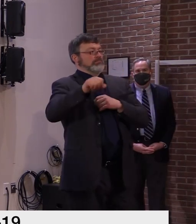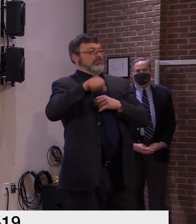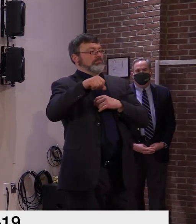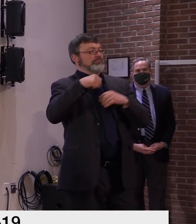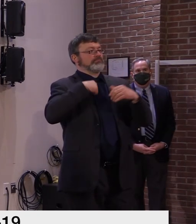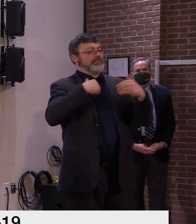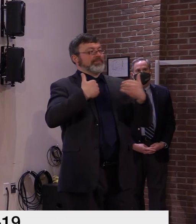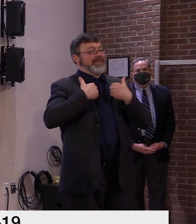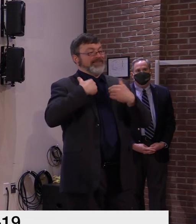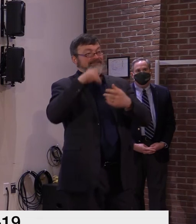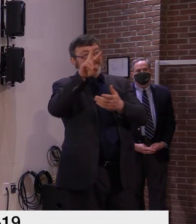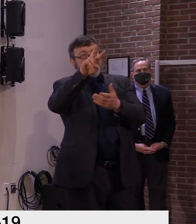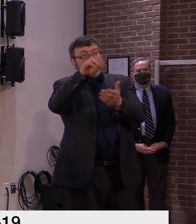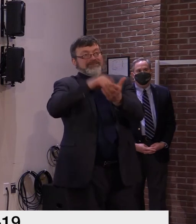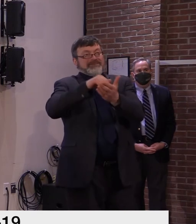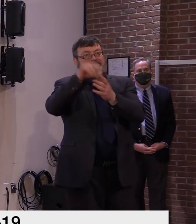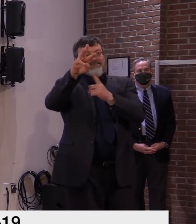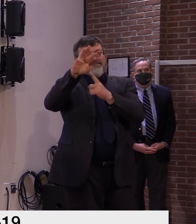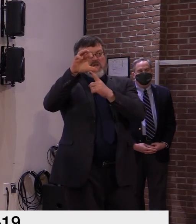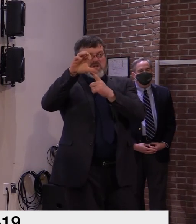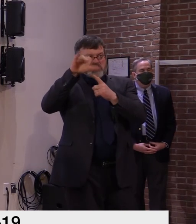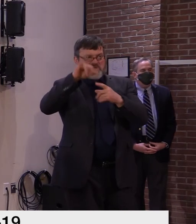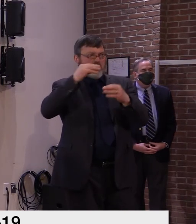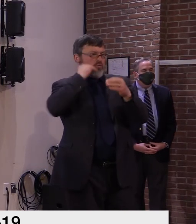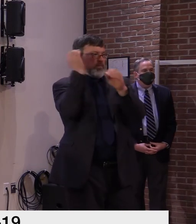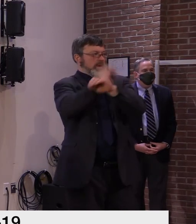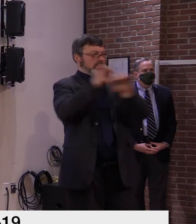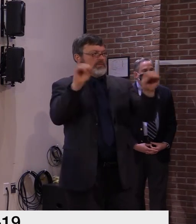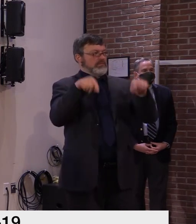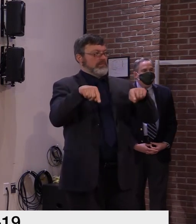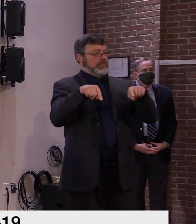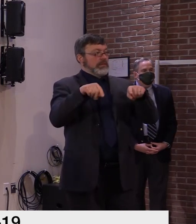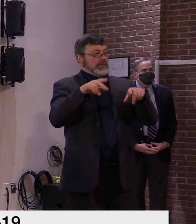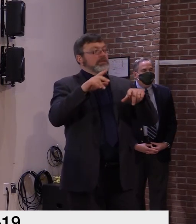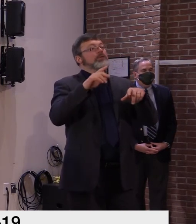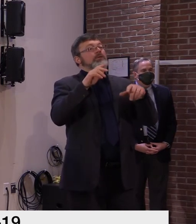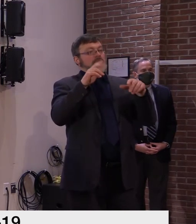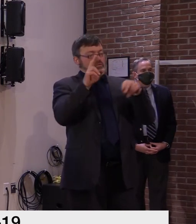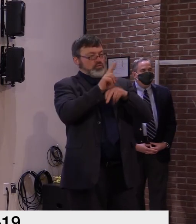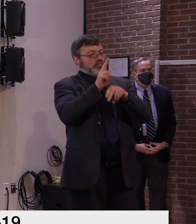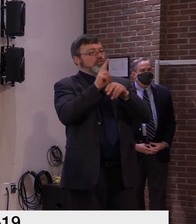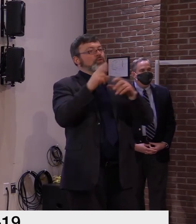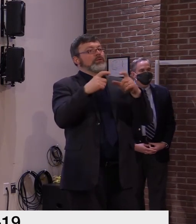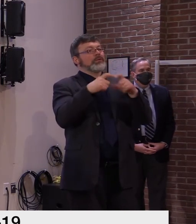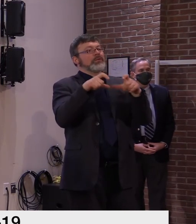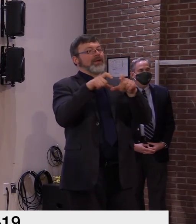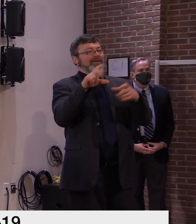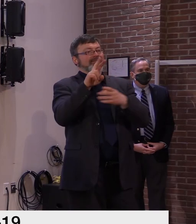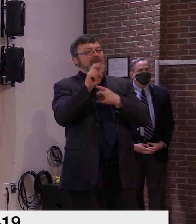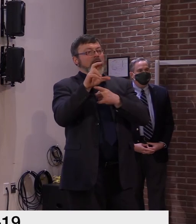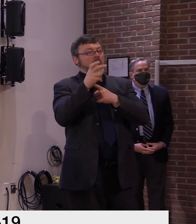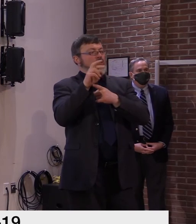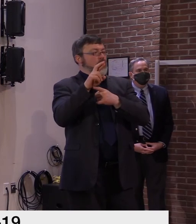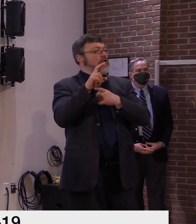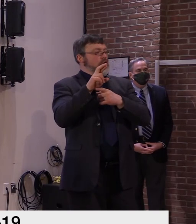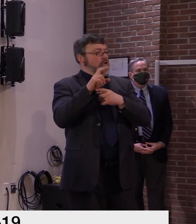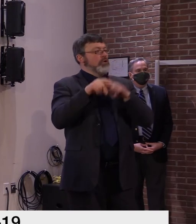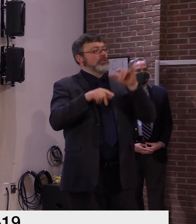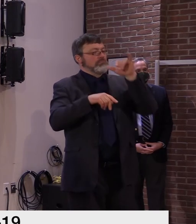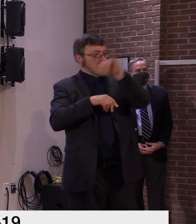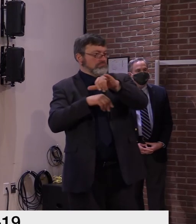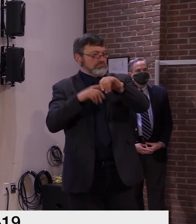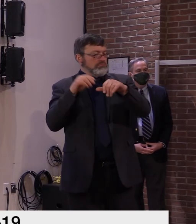housed in hotel motels. That has been consistent since the start of the pandemic. We spend